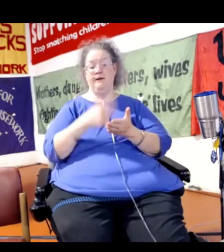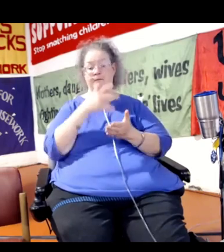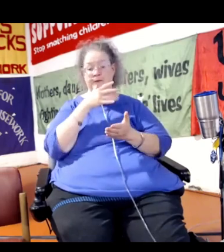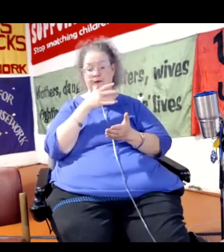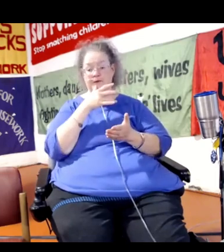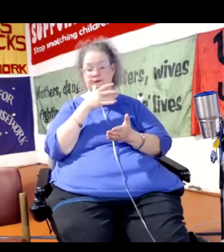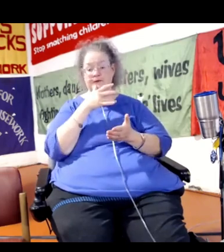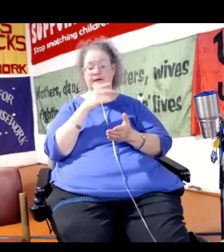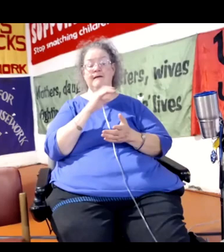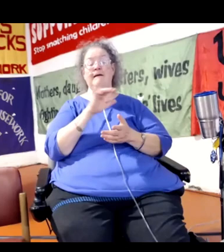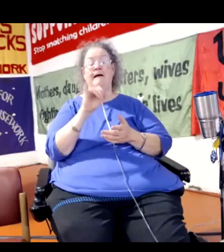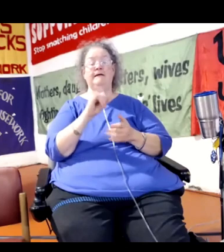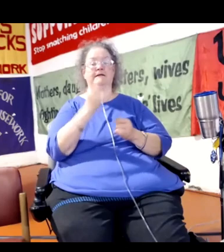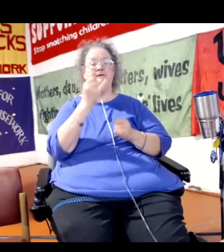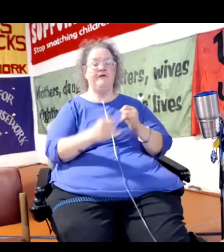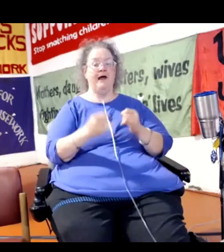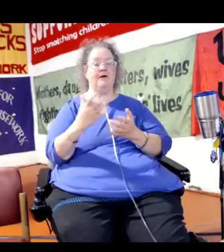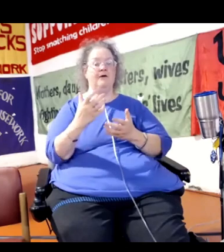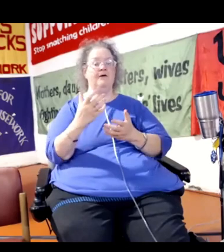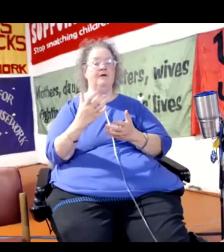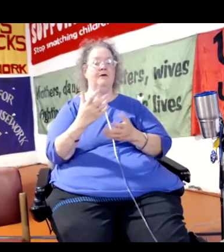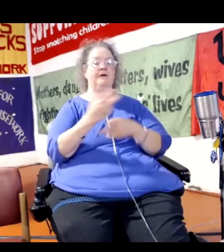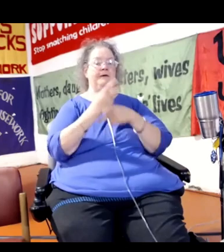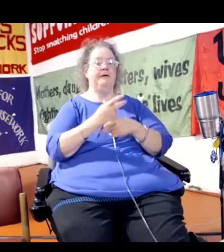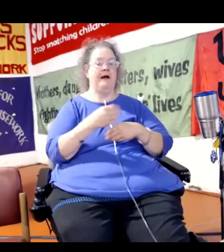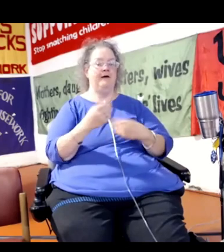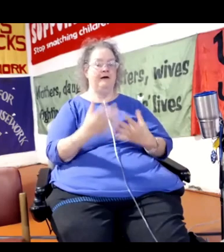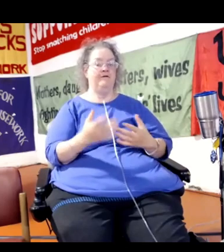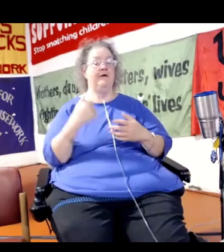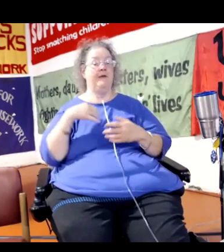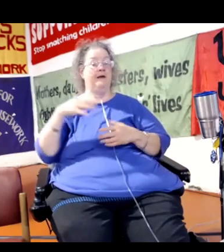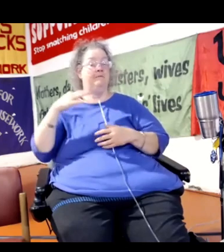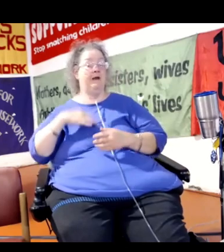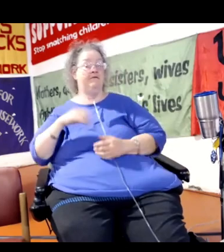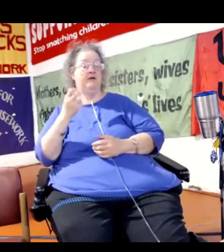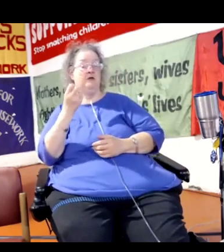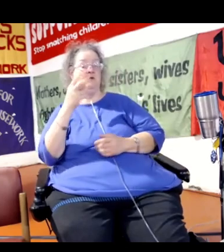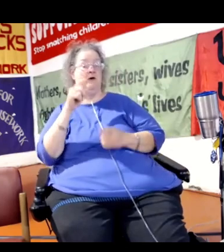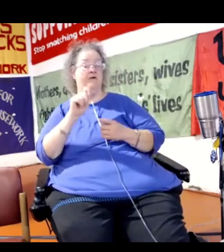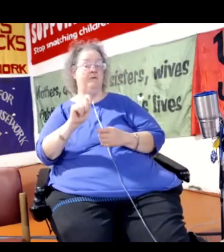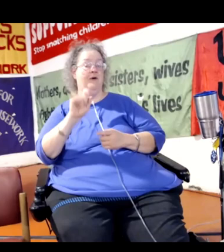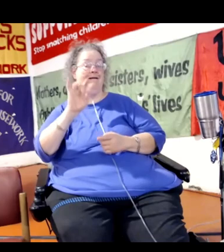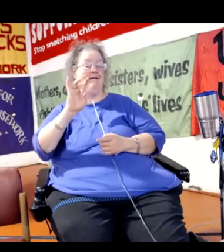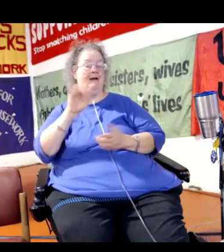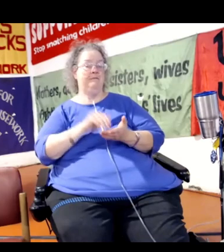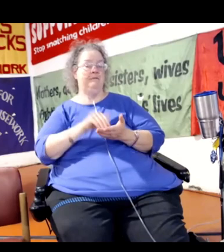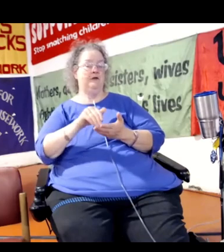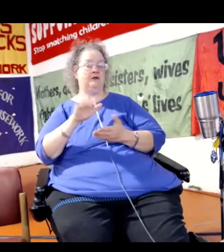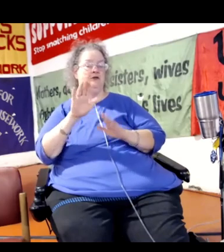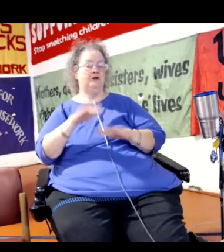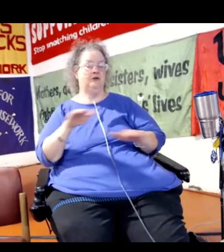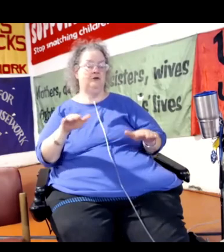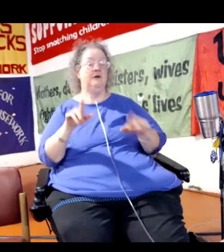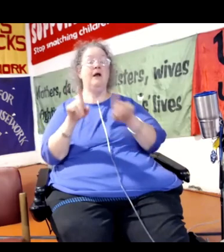primary caregiver, which benefited 12.8 million children. And it can also be claimed for